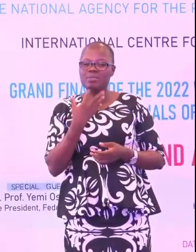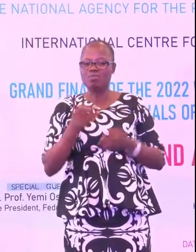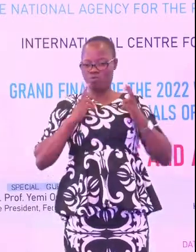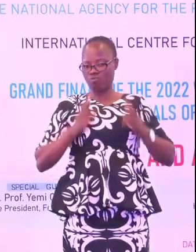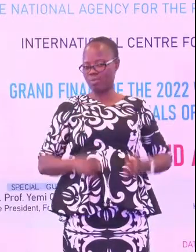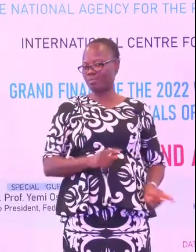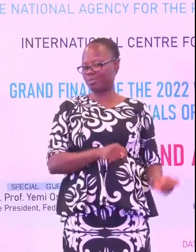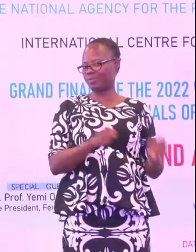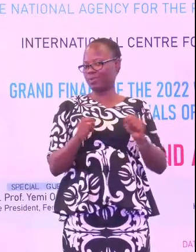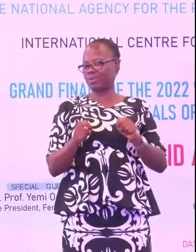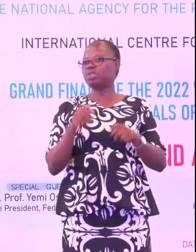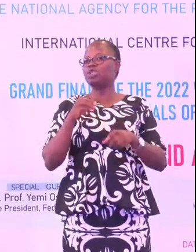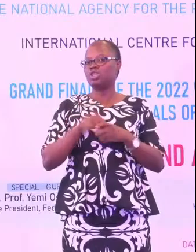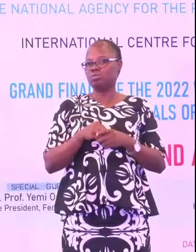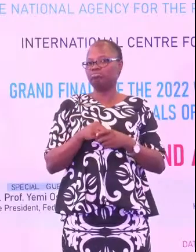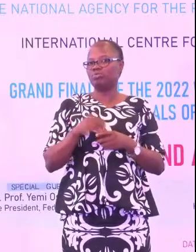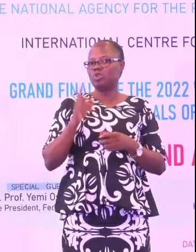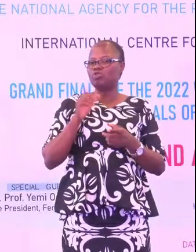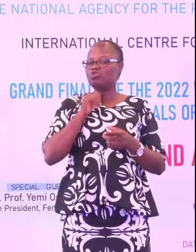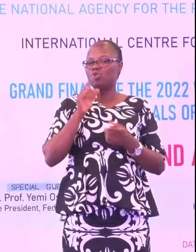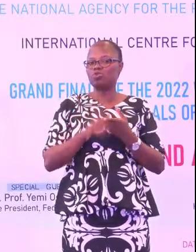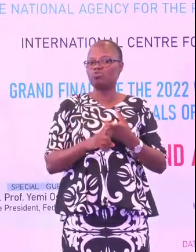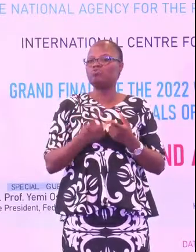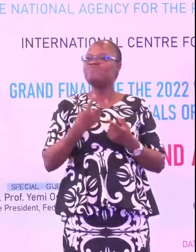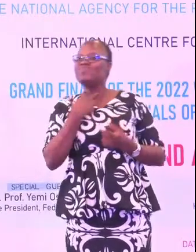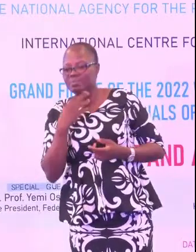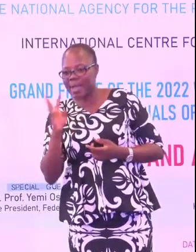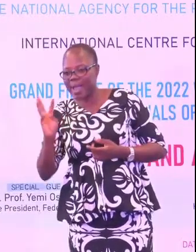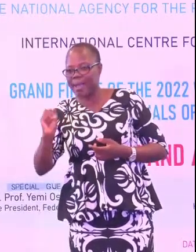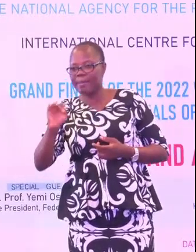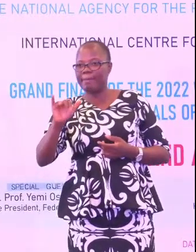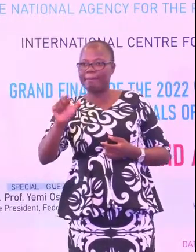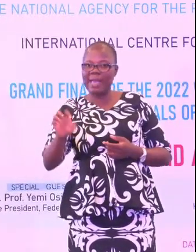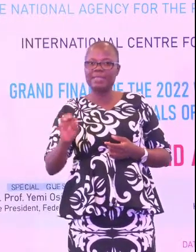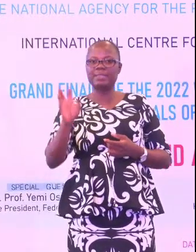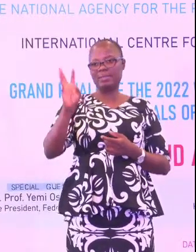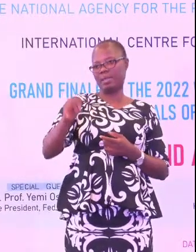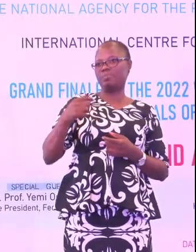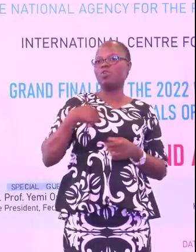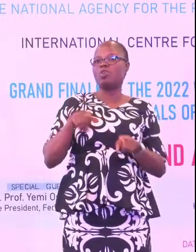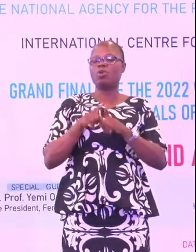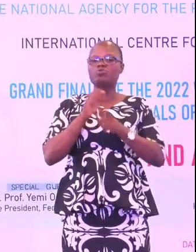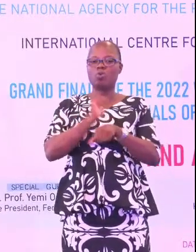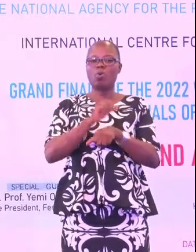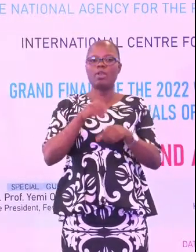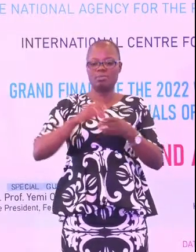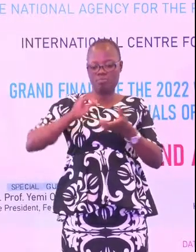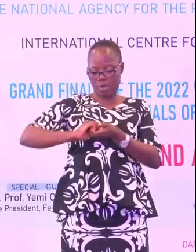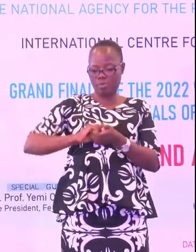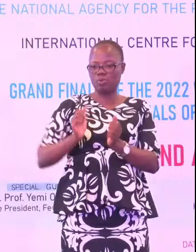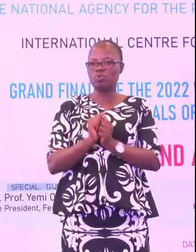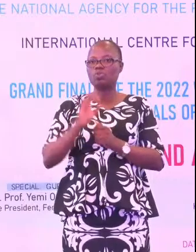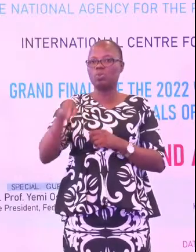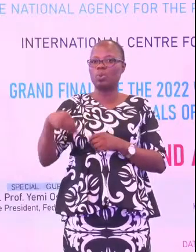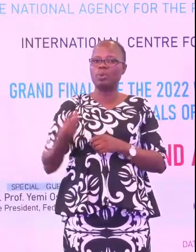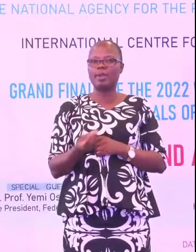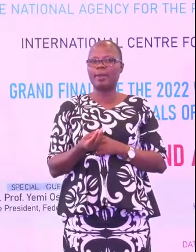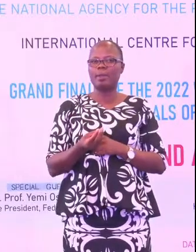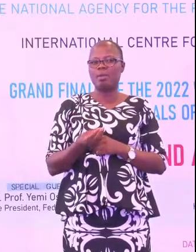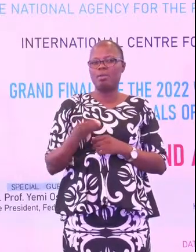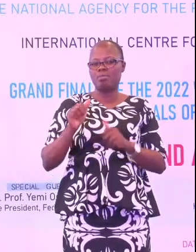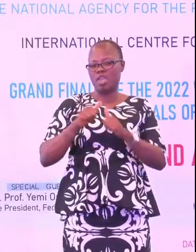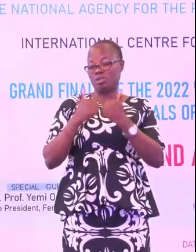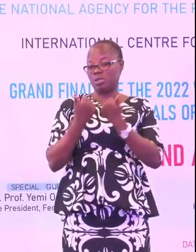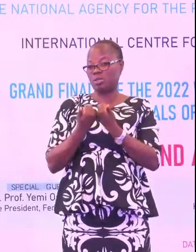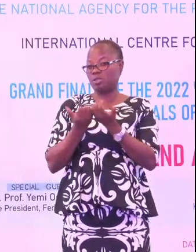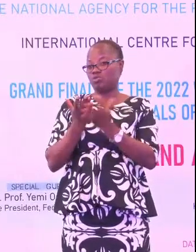trafficking in order not to re-victimize them. We're also working in collaboration with other law enforcement agencies